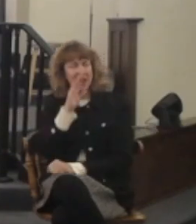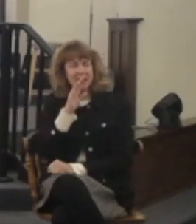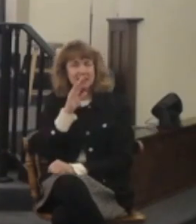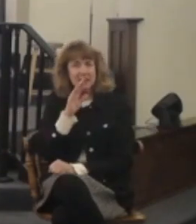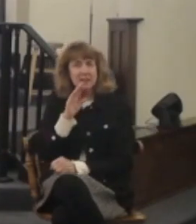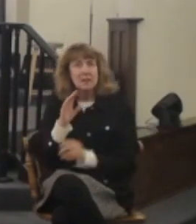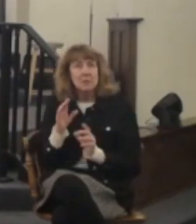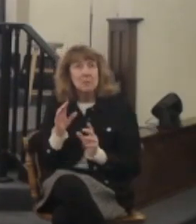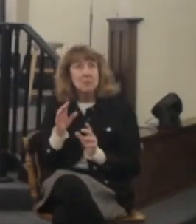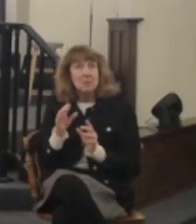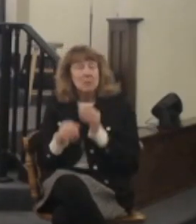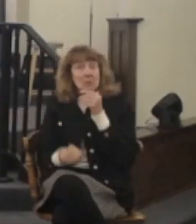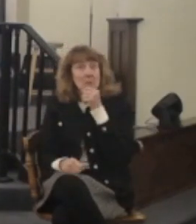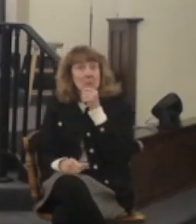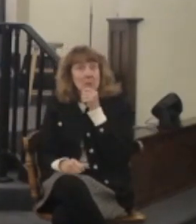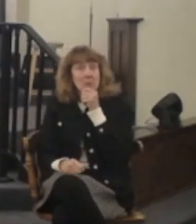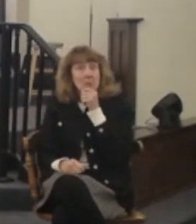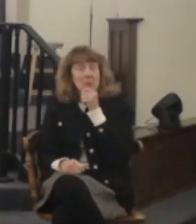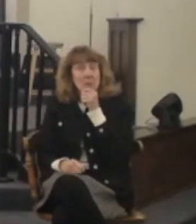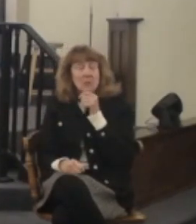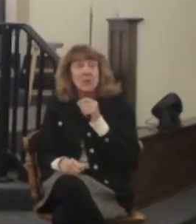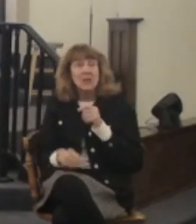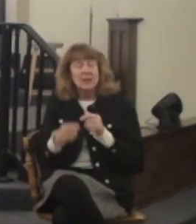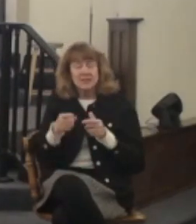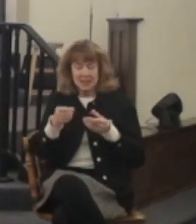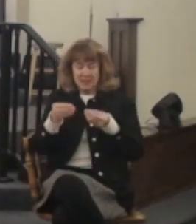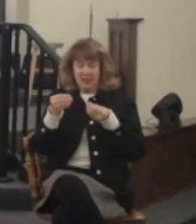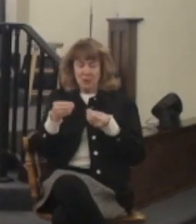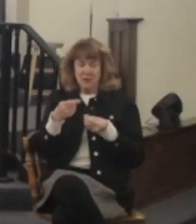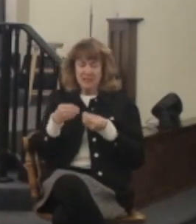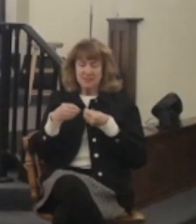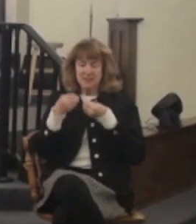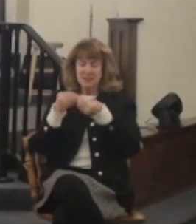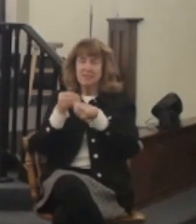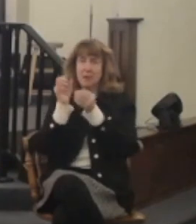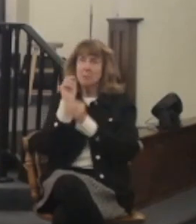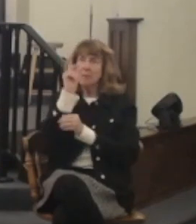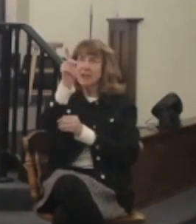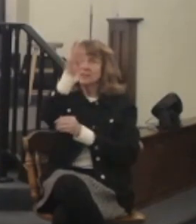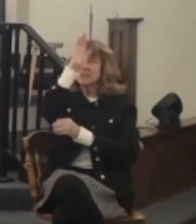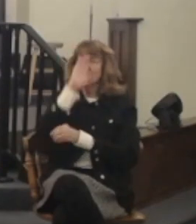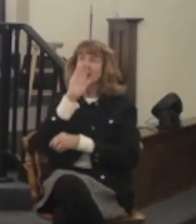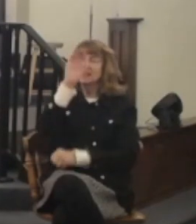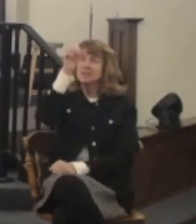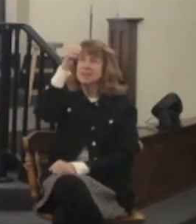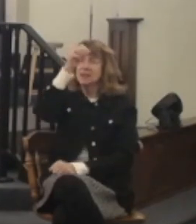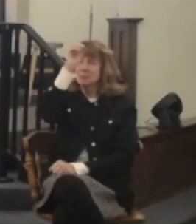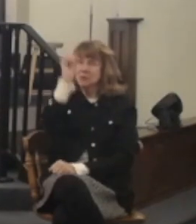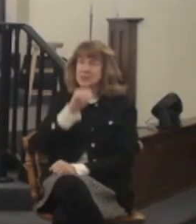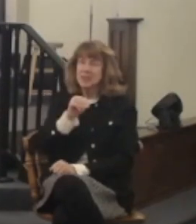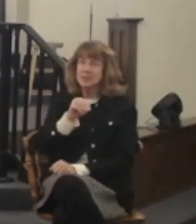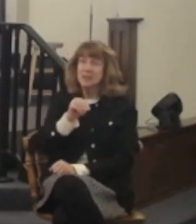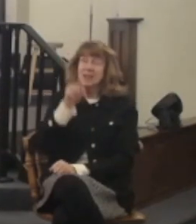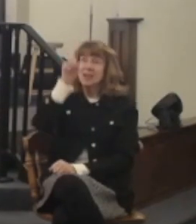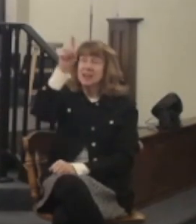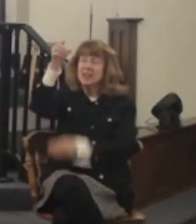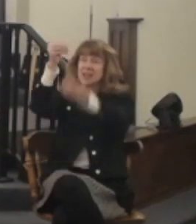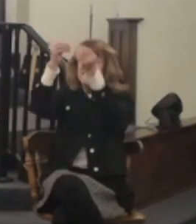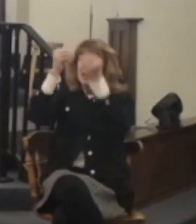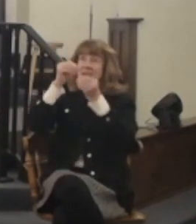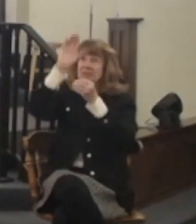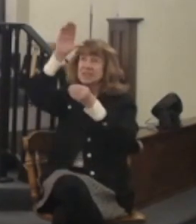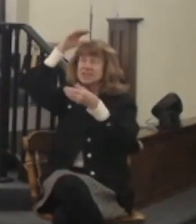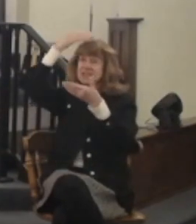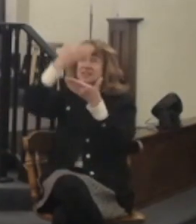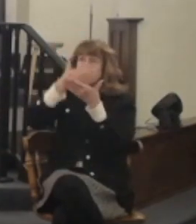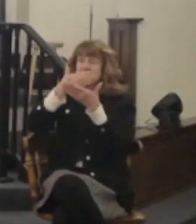gave his son for you, about giving him 10%. He gave his son, and you